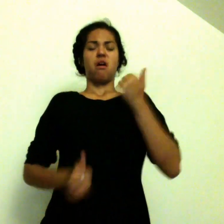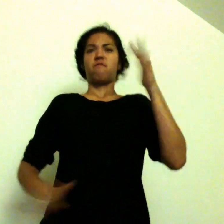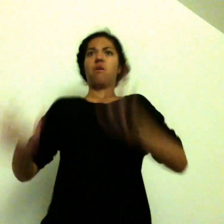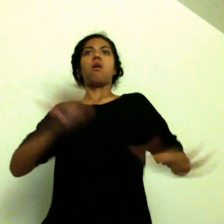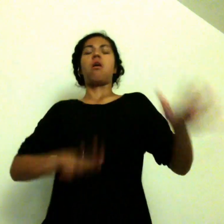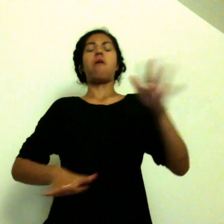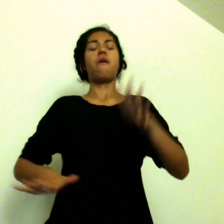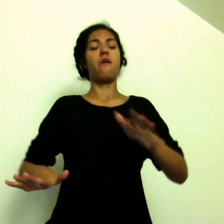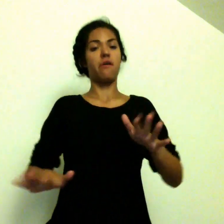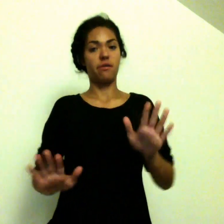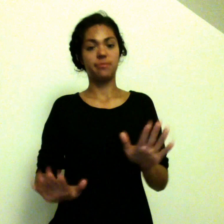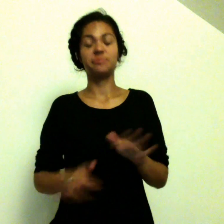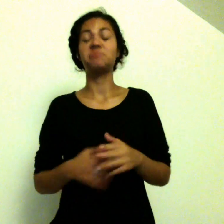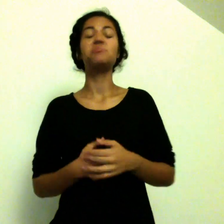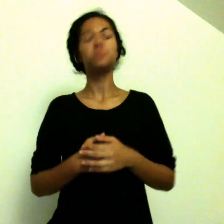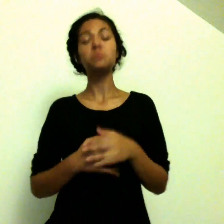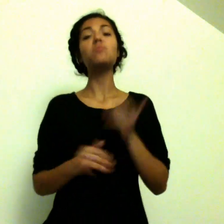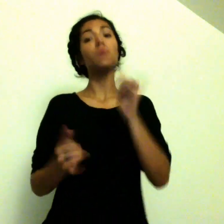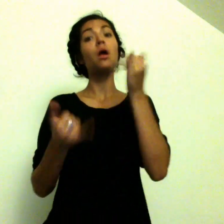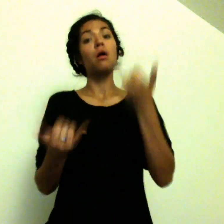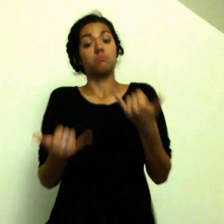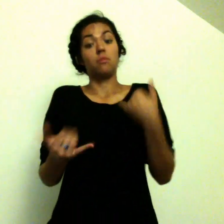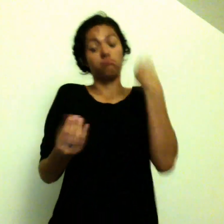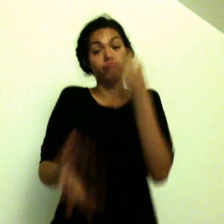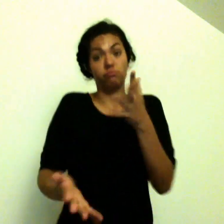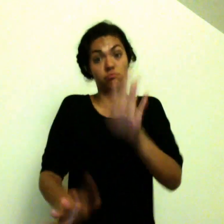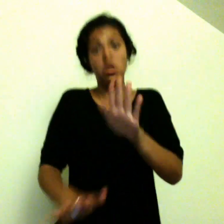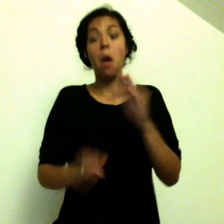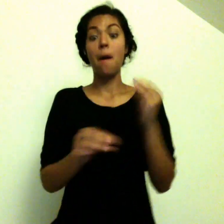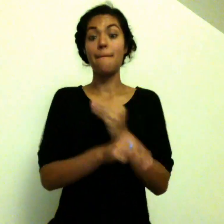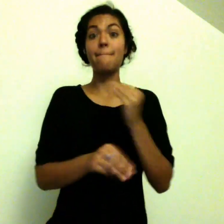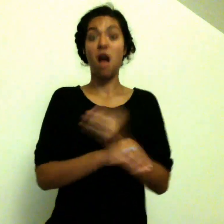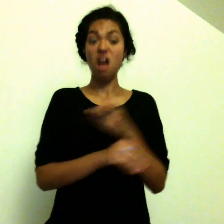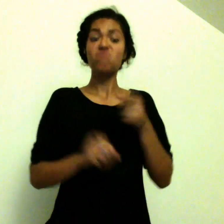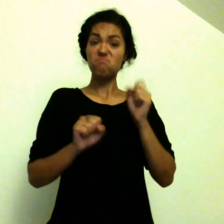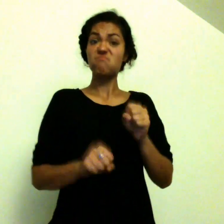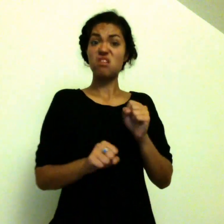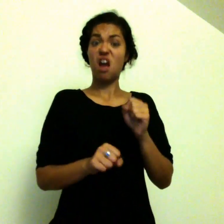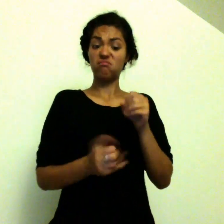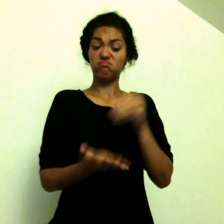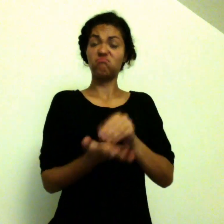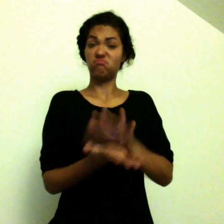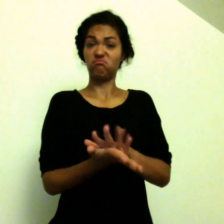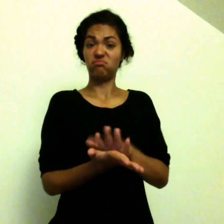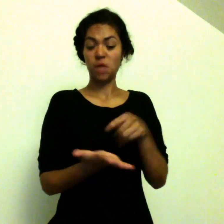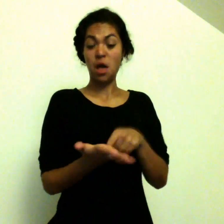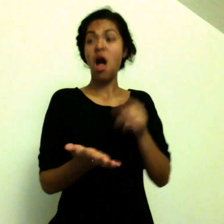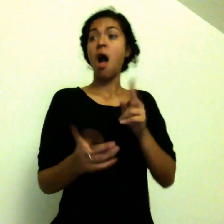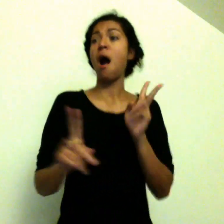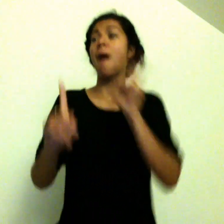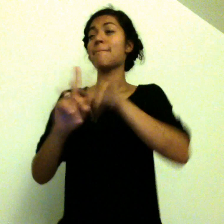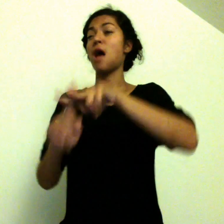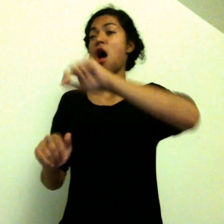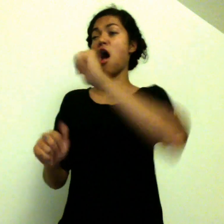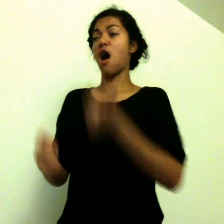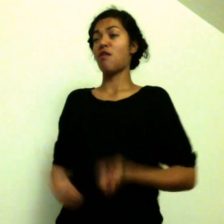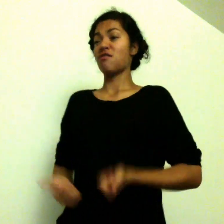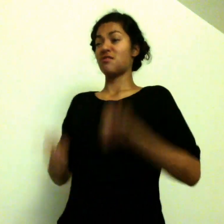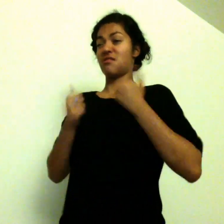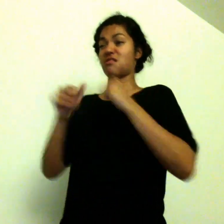is a plane of ledgers and cash books on which these propositions are approximately sound. But